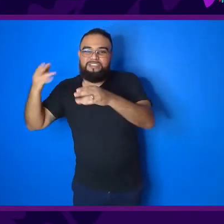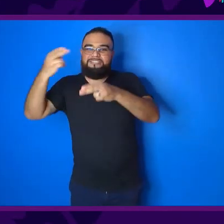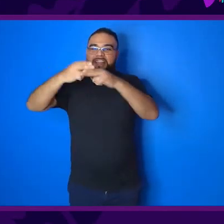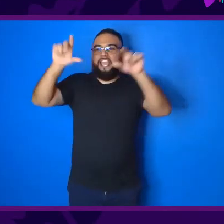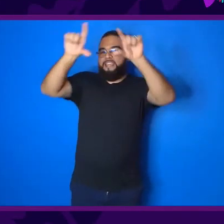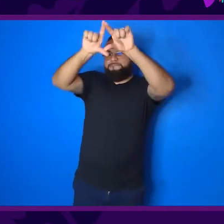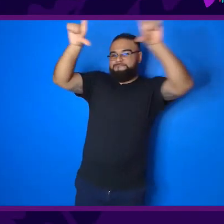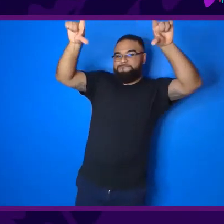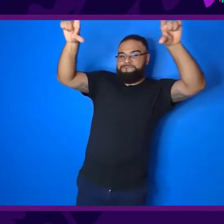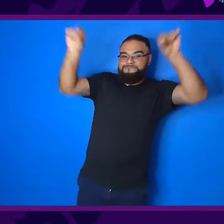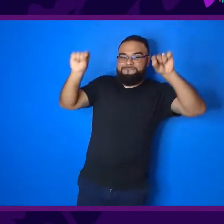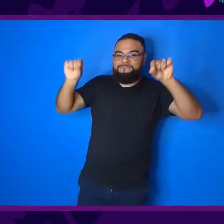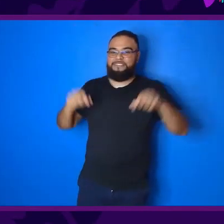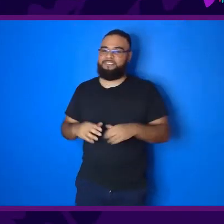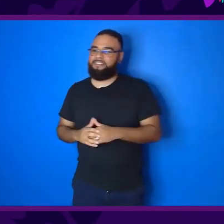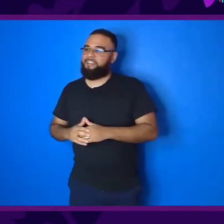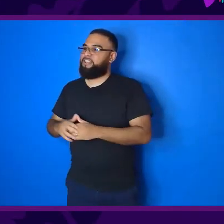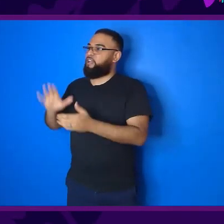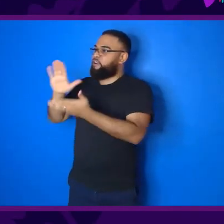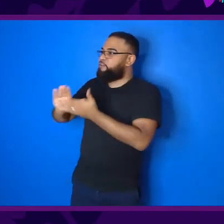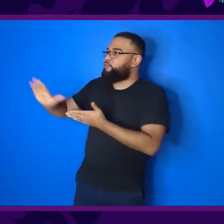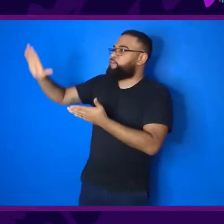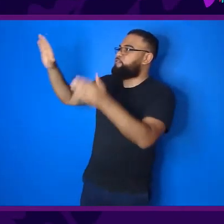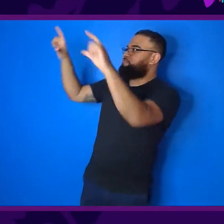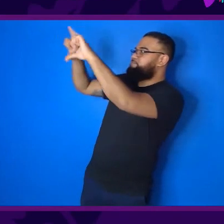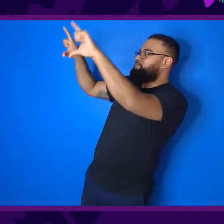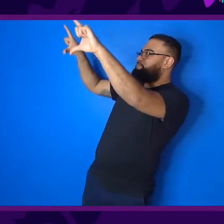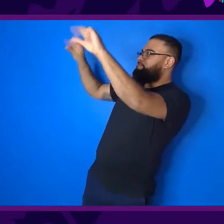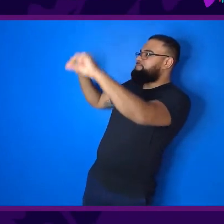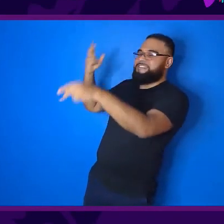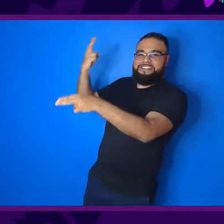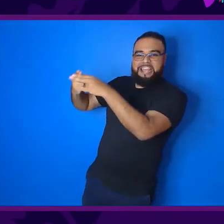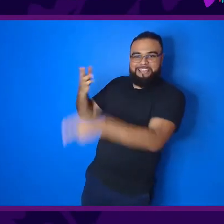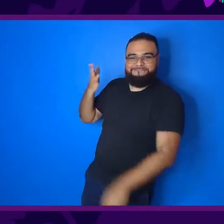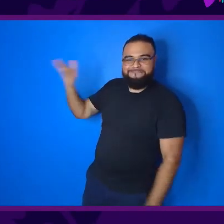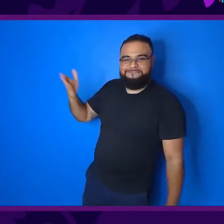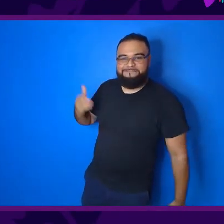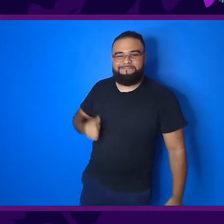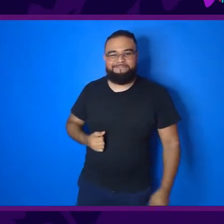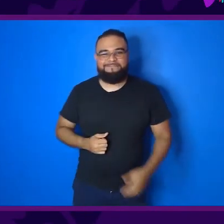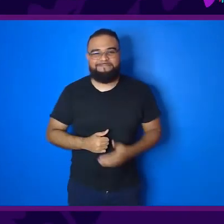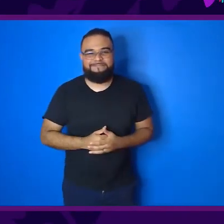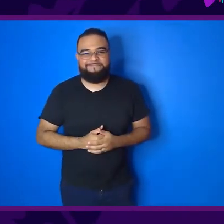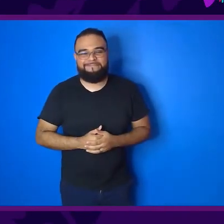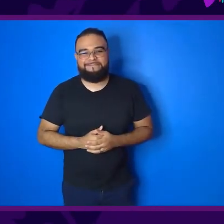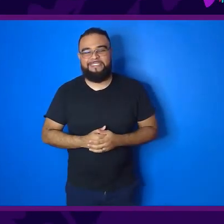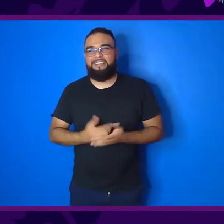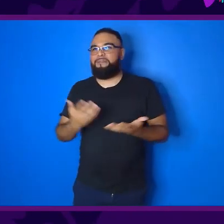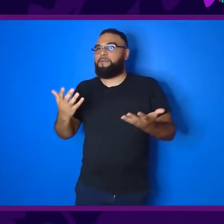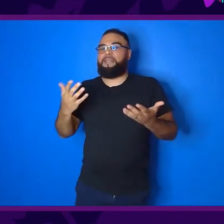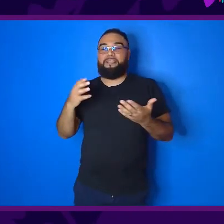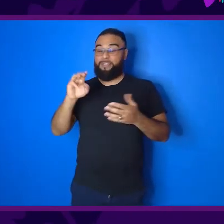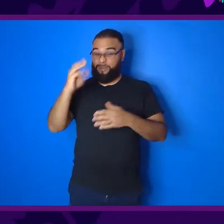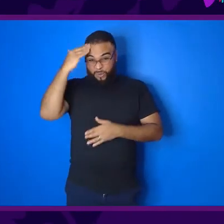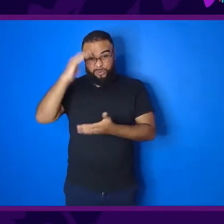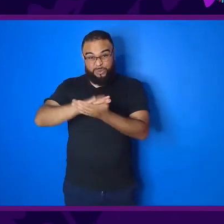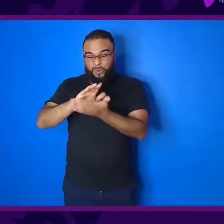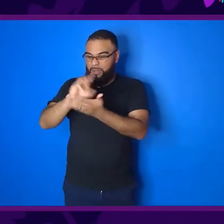universities. Maybe even change the school Mission Dolores and call it just Dolores.